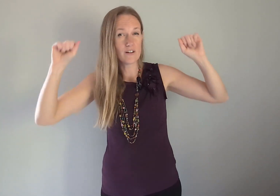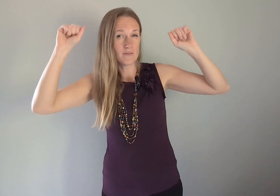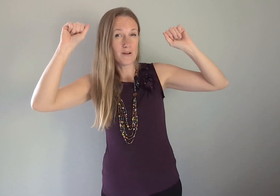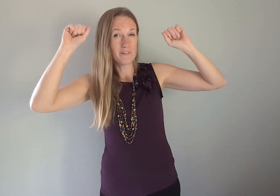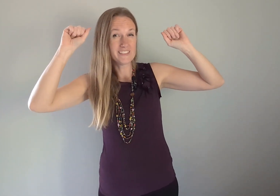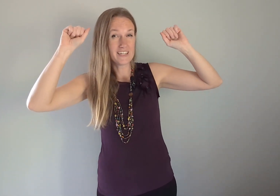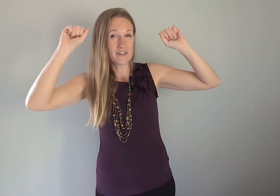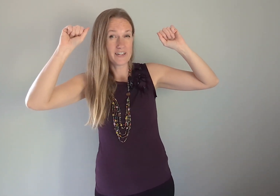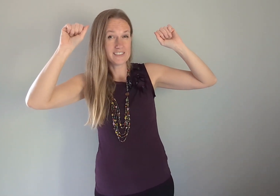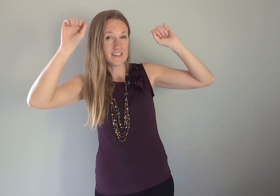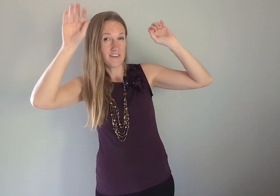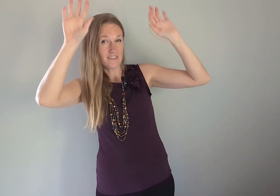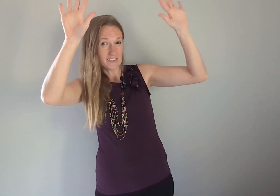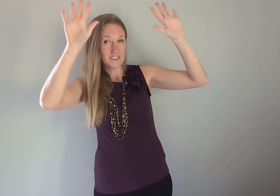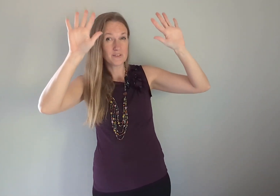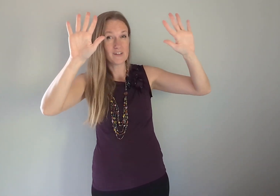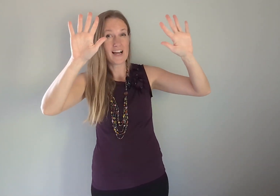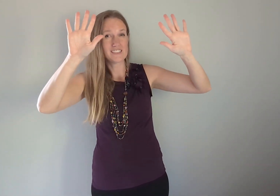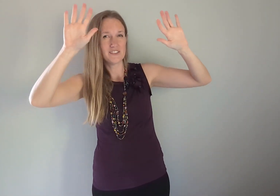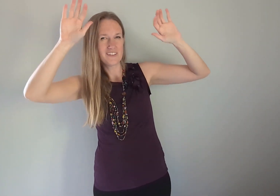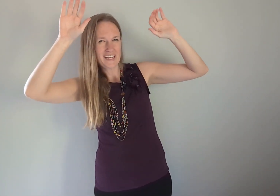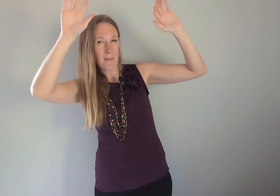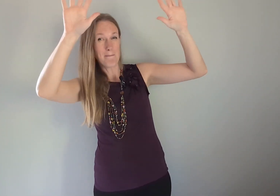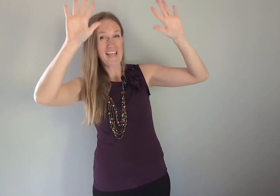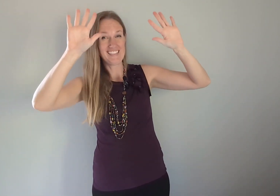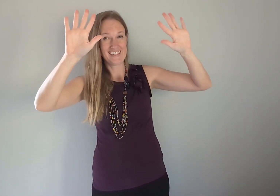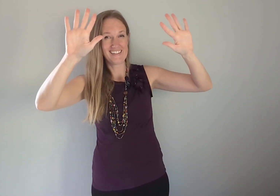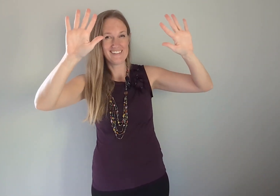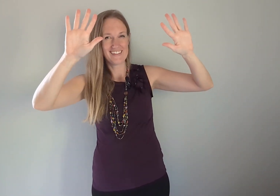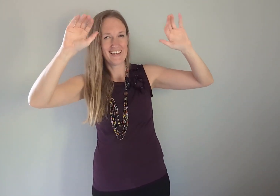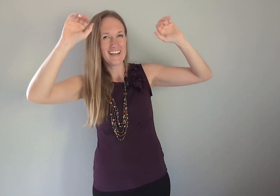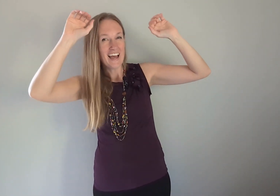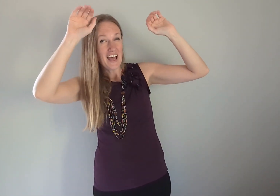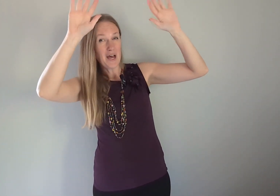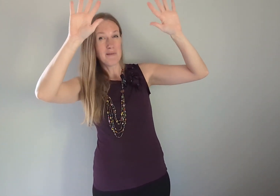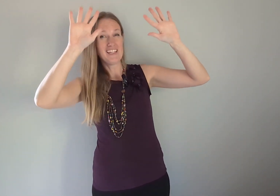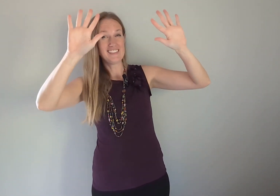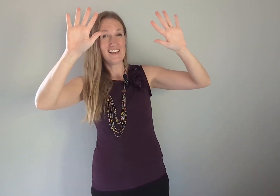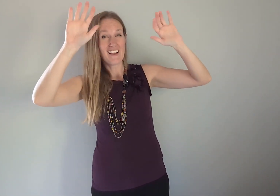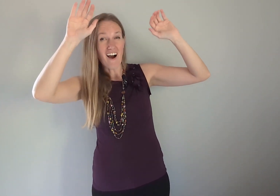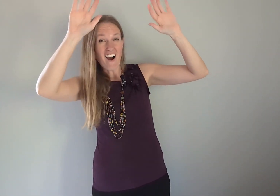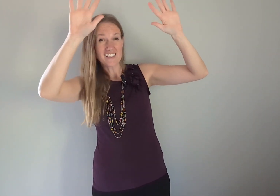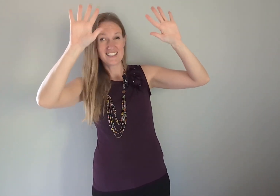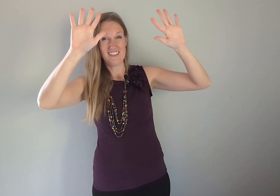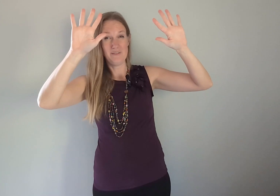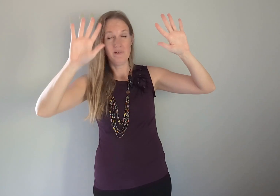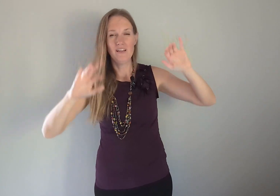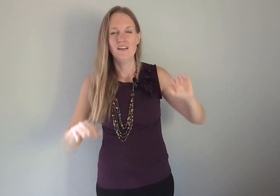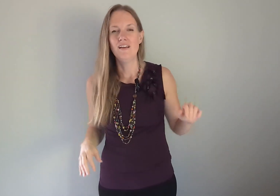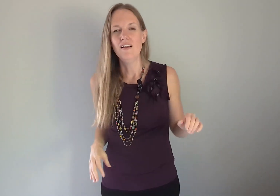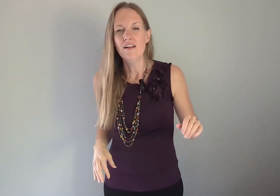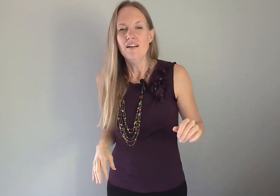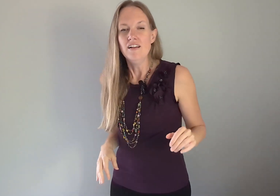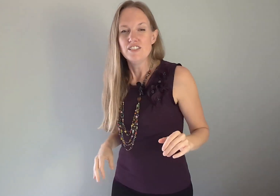For when we sign great is thy faithfulness, we're actually doing like amazing, okay? Amazing, awesome.